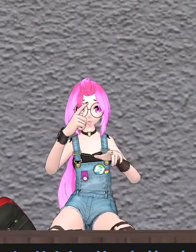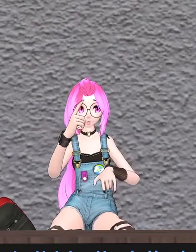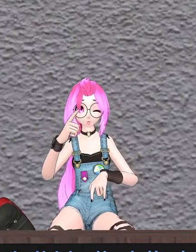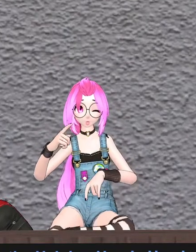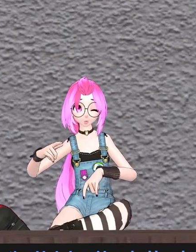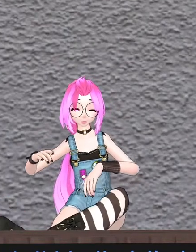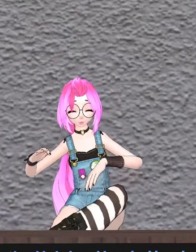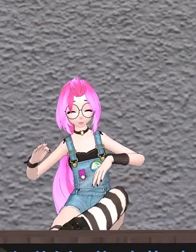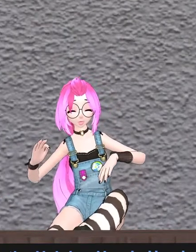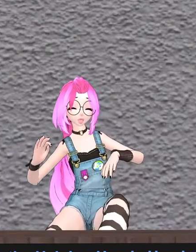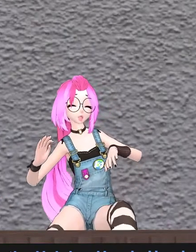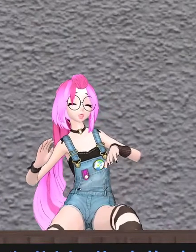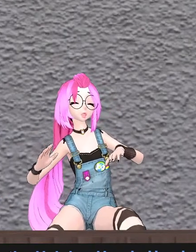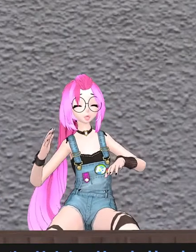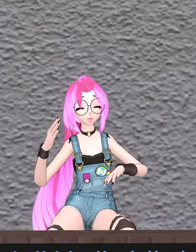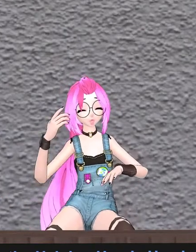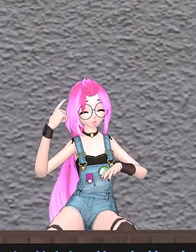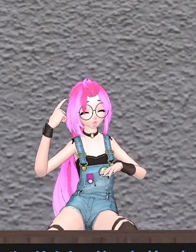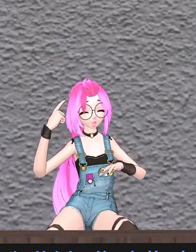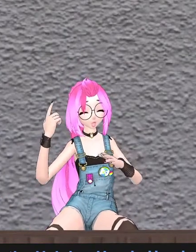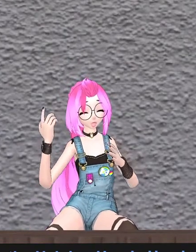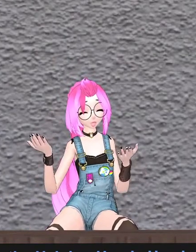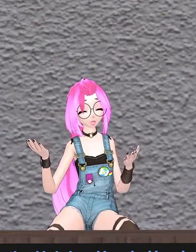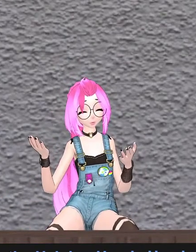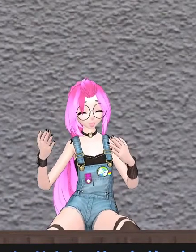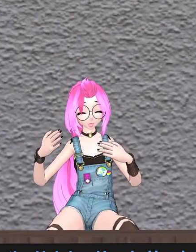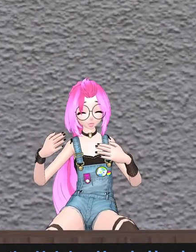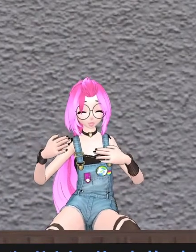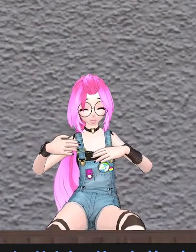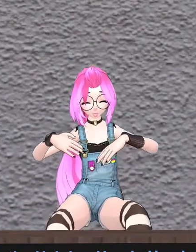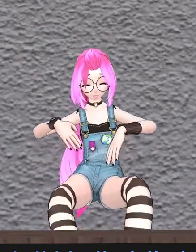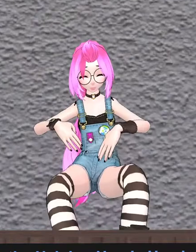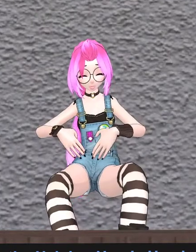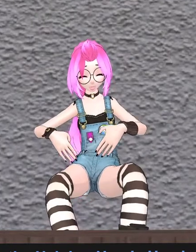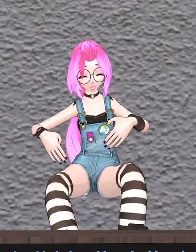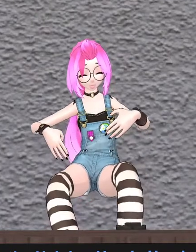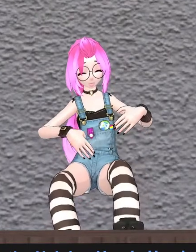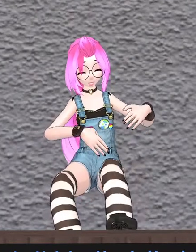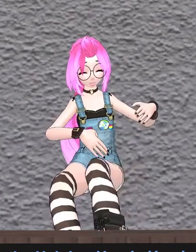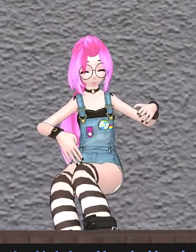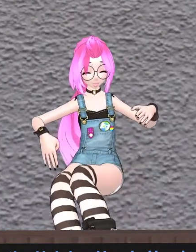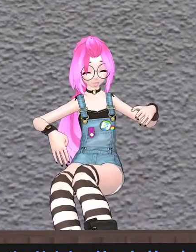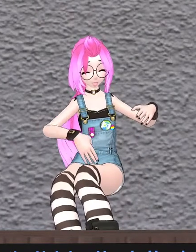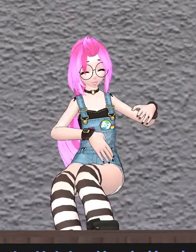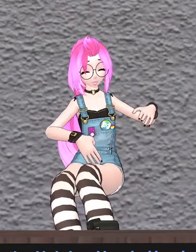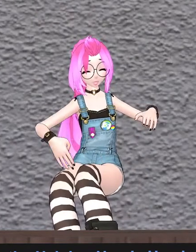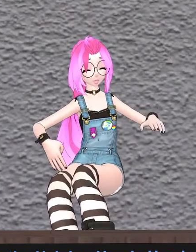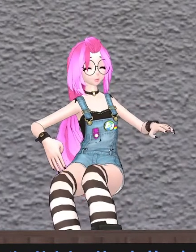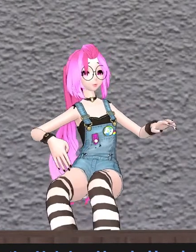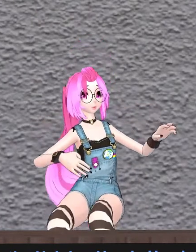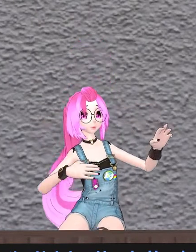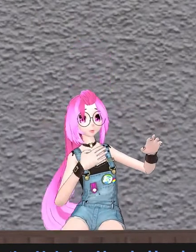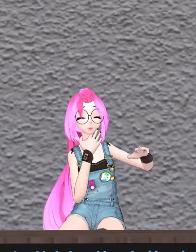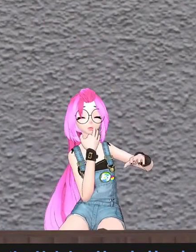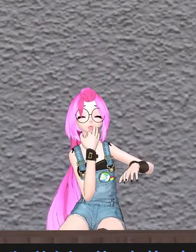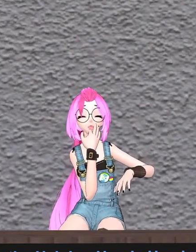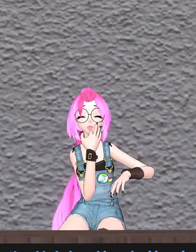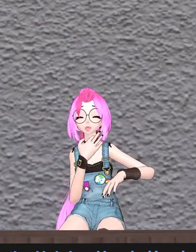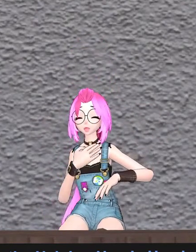Scotland. Scotland, when you think Scotland, you probably think like kilts, like you know the